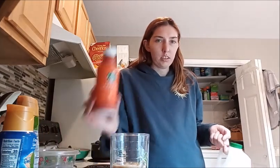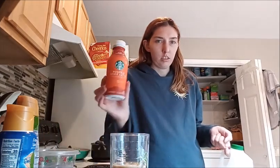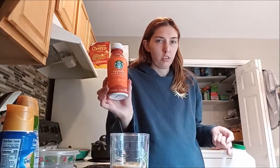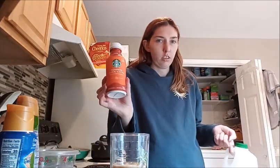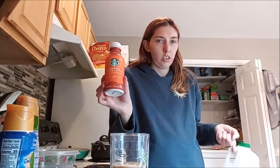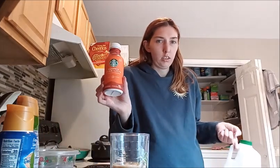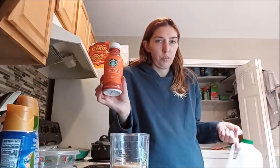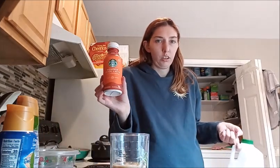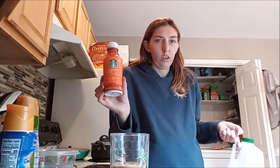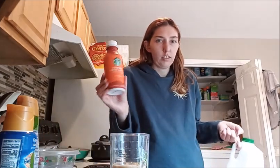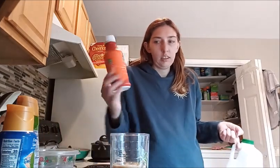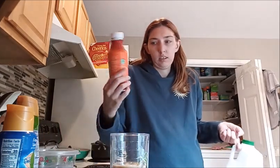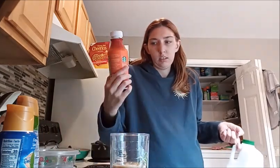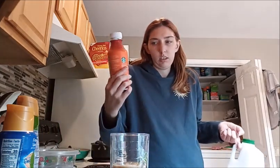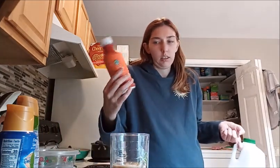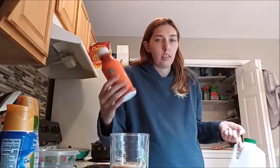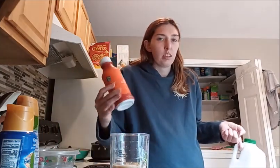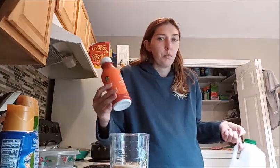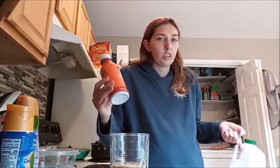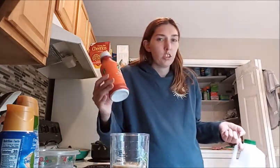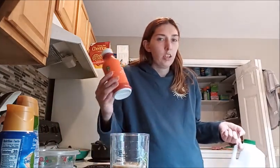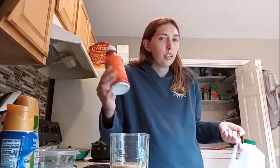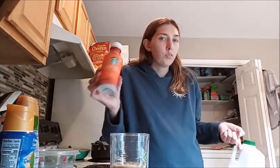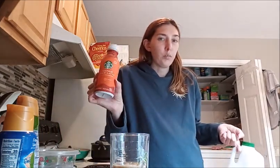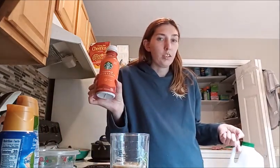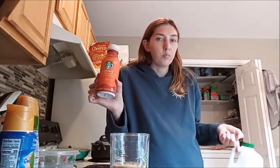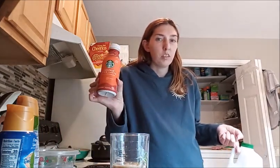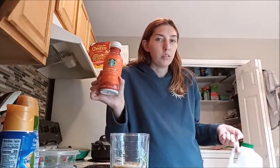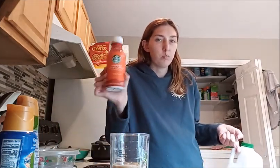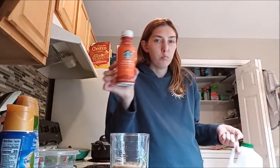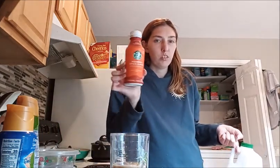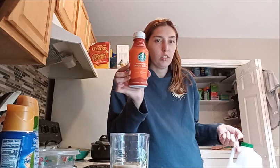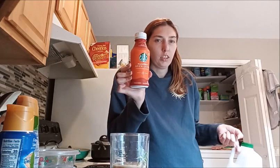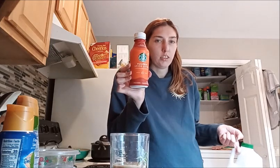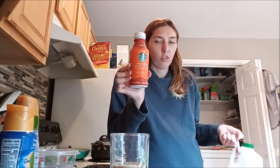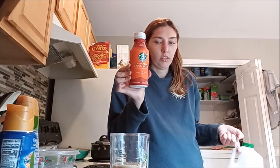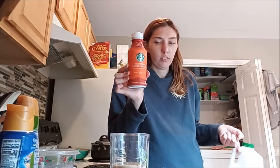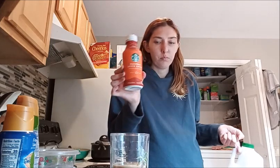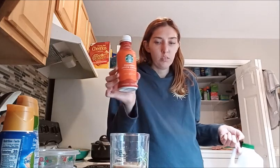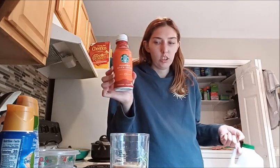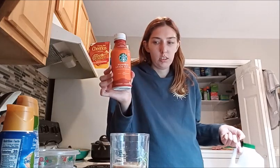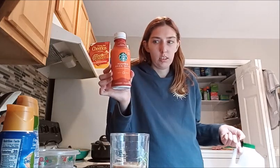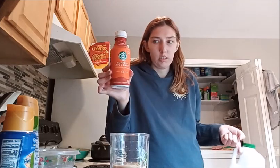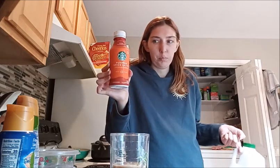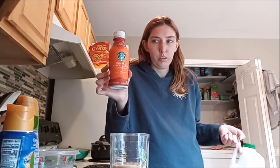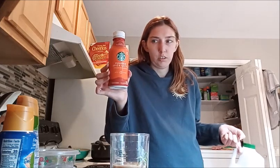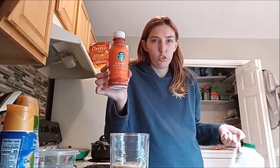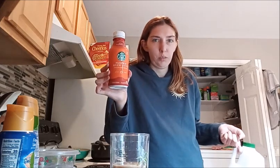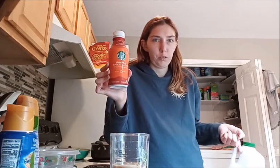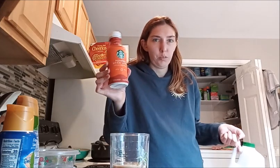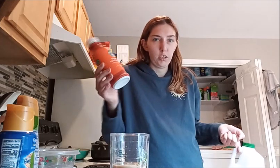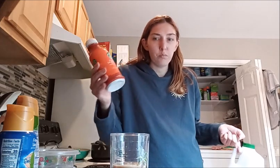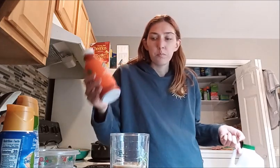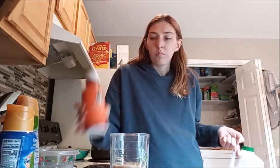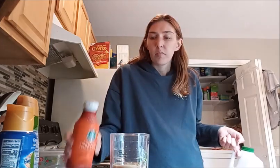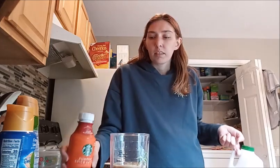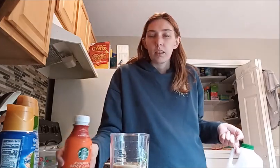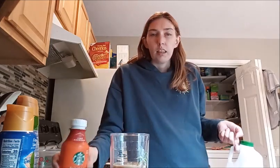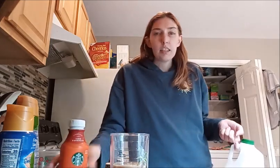It's just going to taste like plain coffee, and it's not going to taste like much. At least for me. This literally has no flavor. Just tastes like pure, straight up espresso. That's just